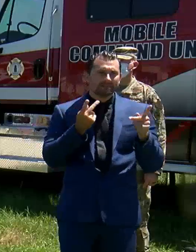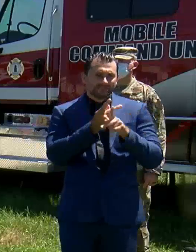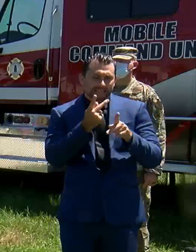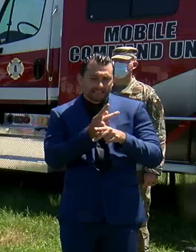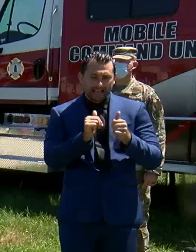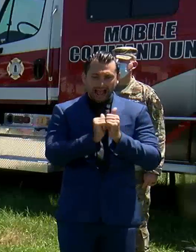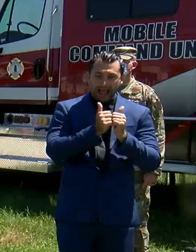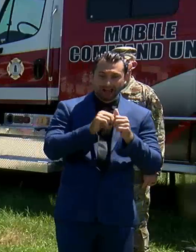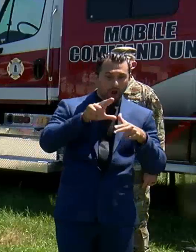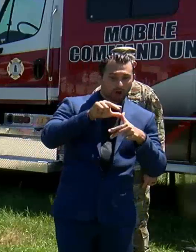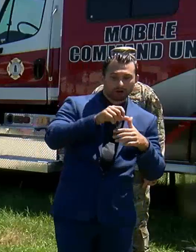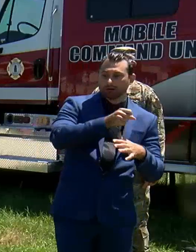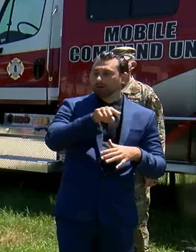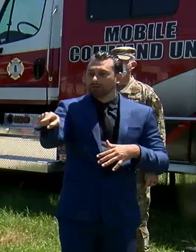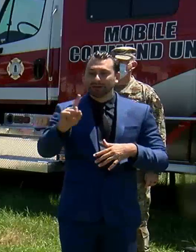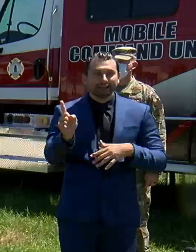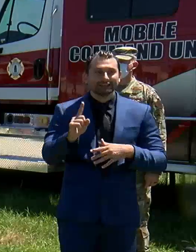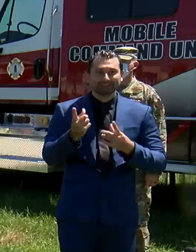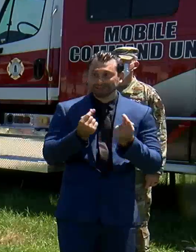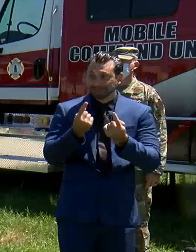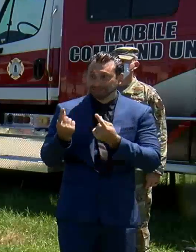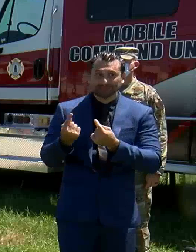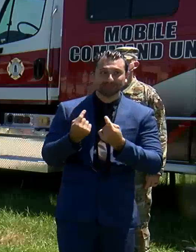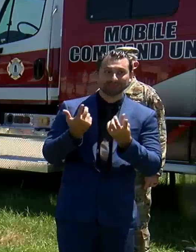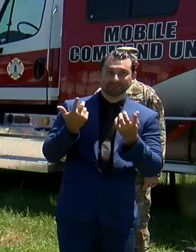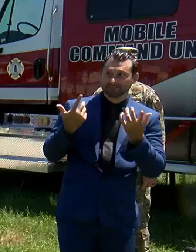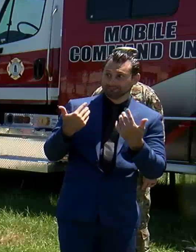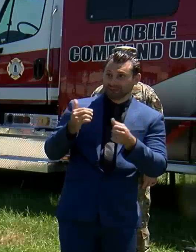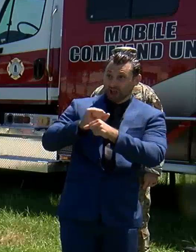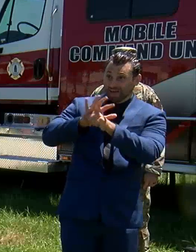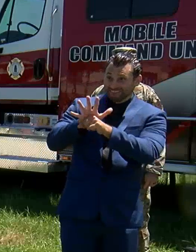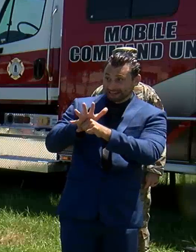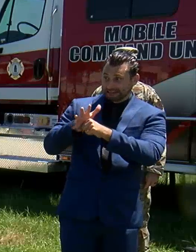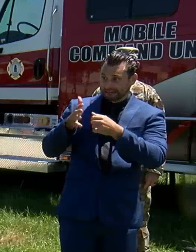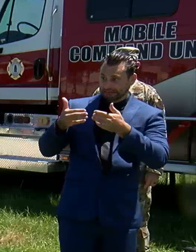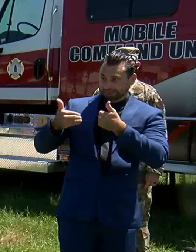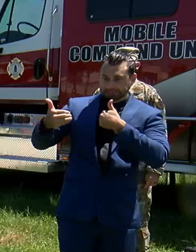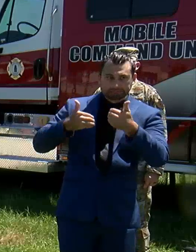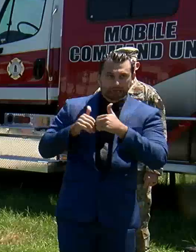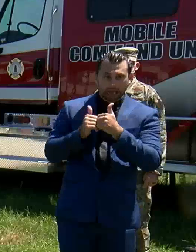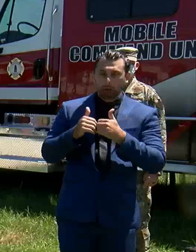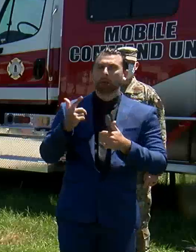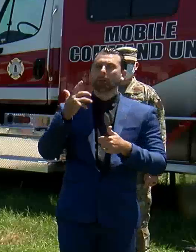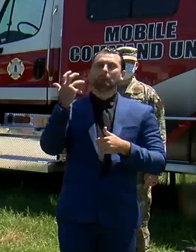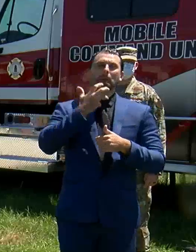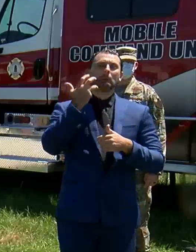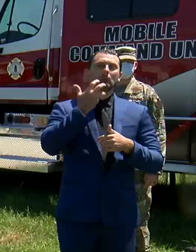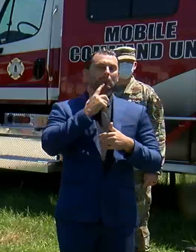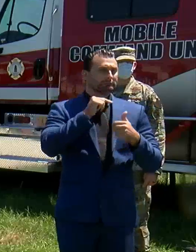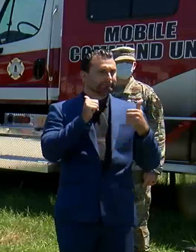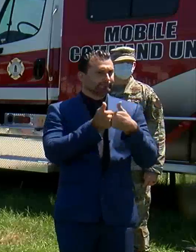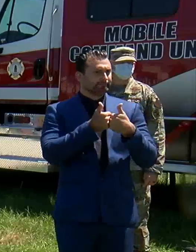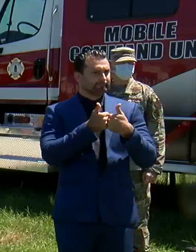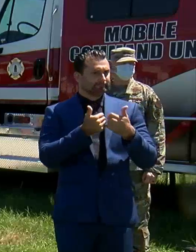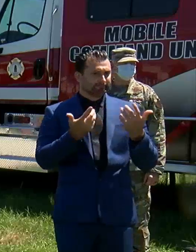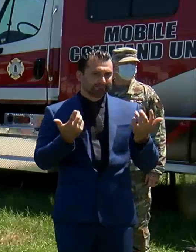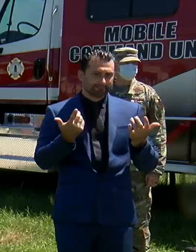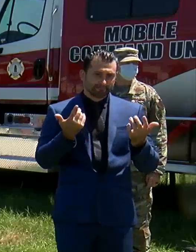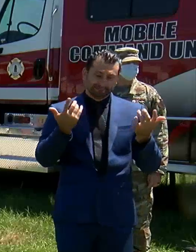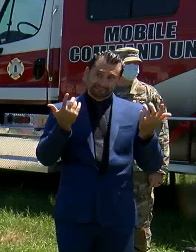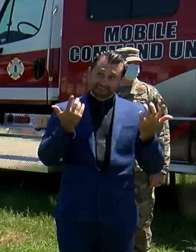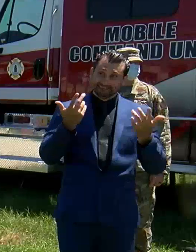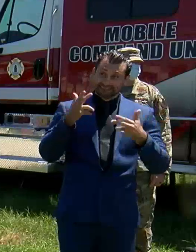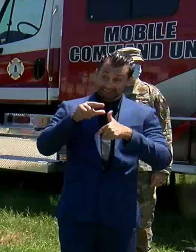under normal circumstances, but an added challenge when you're talking about having the introduction of this virus? The one thing that I think we've